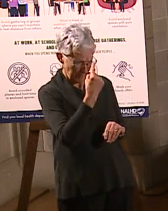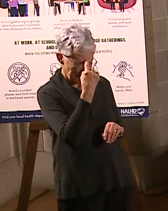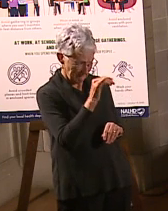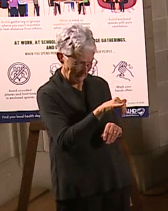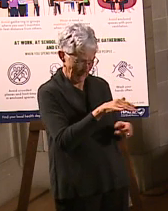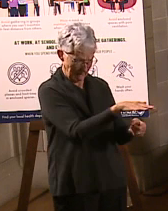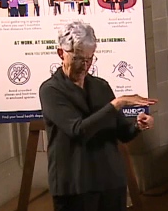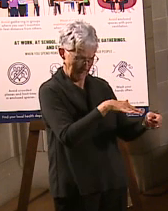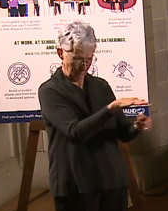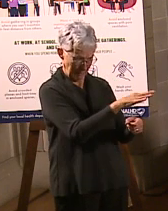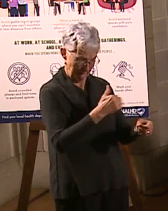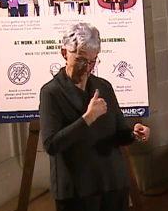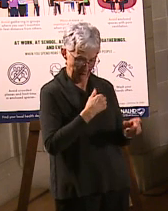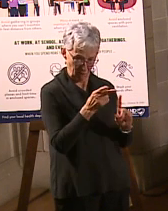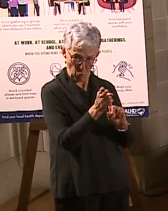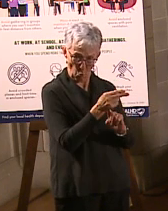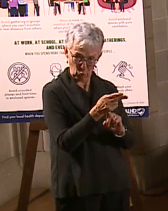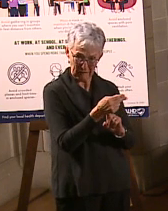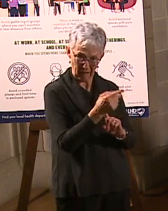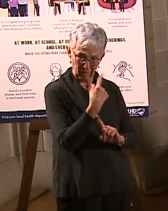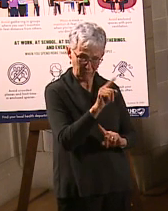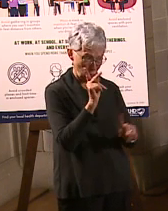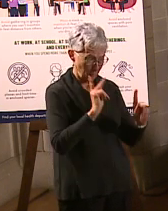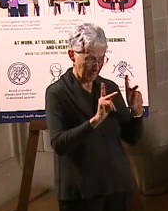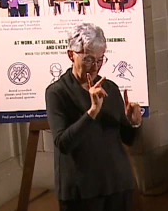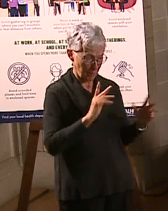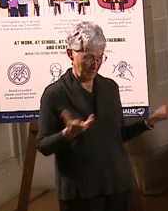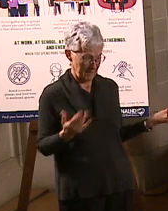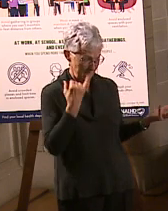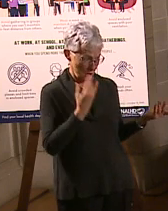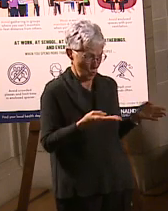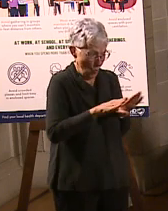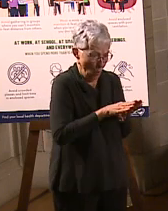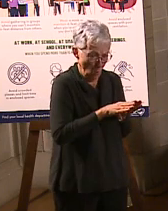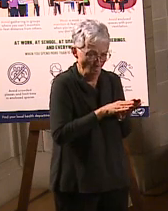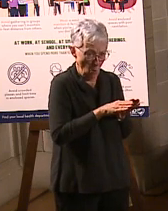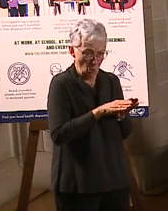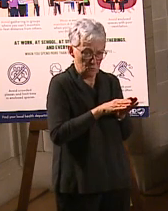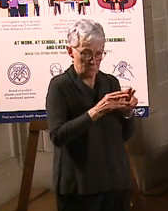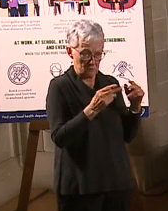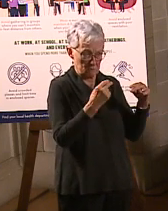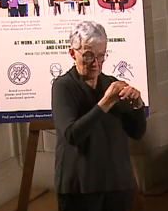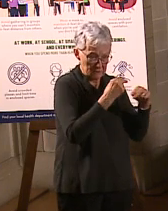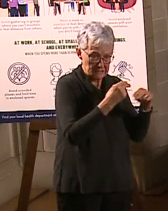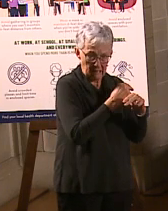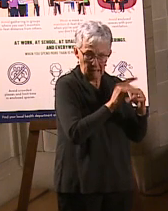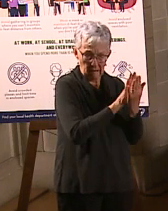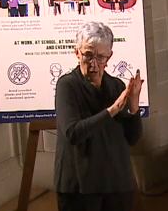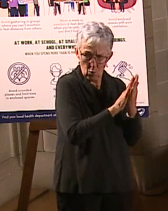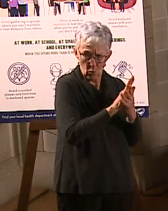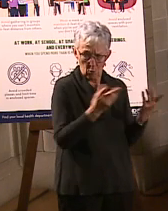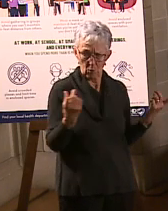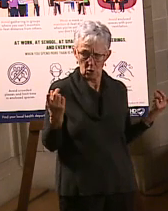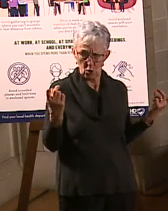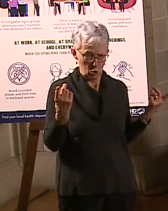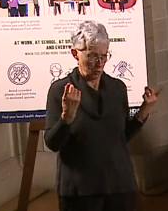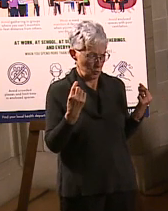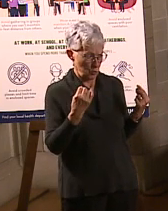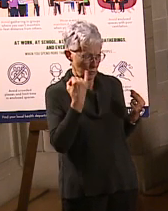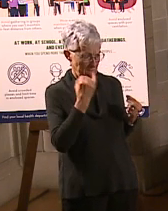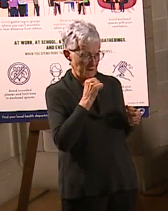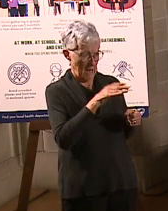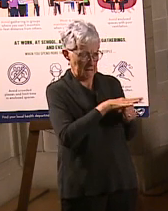rest areas in the front? So the question is, what considerations go into road closures? For example, are there